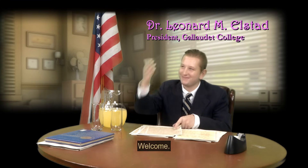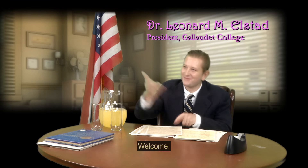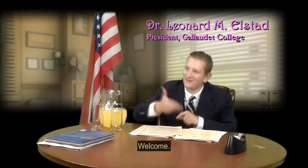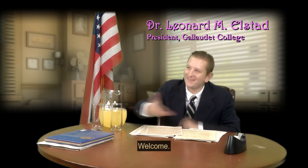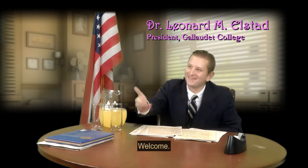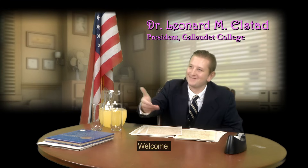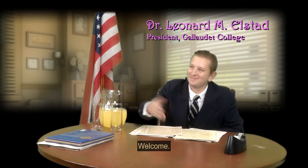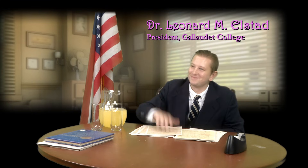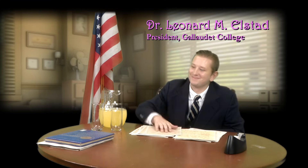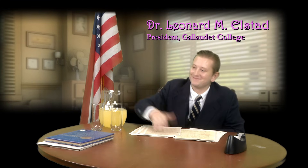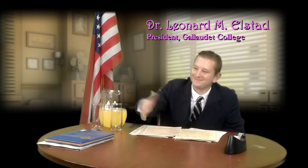Welcome.